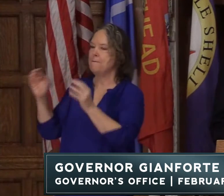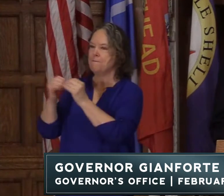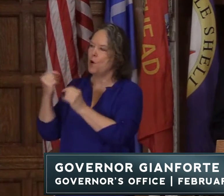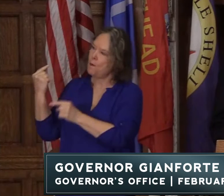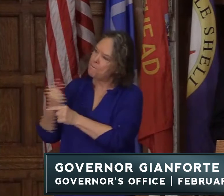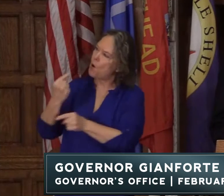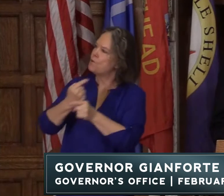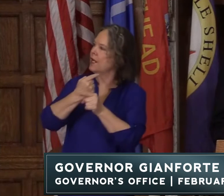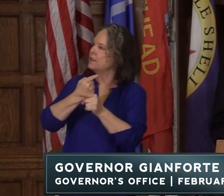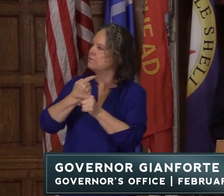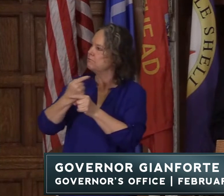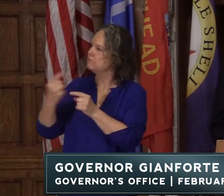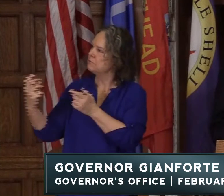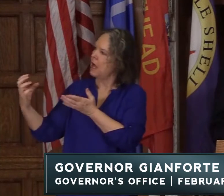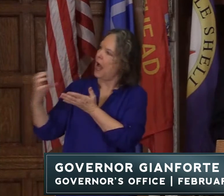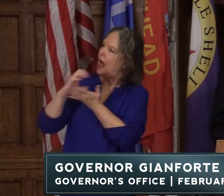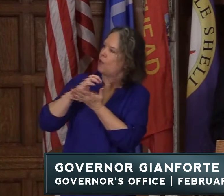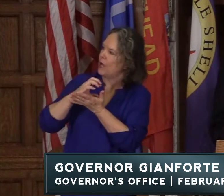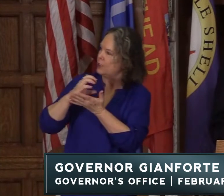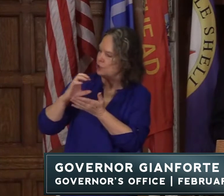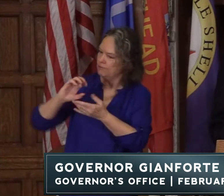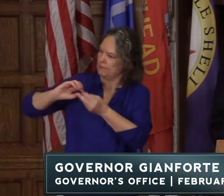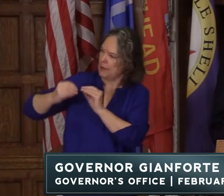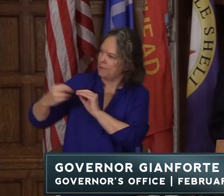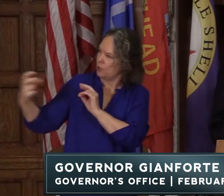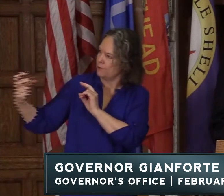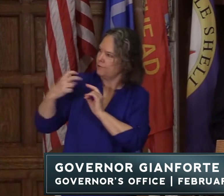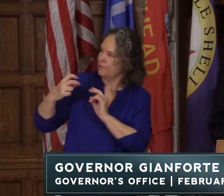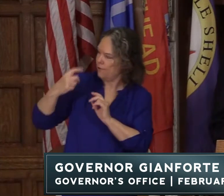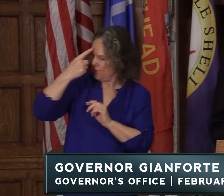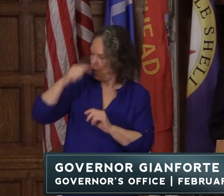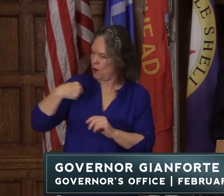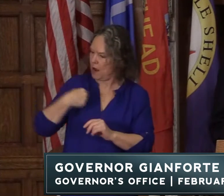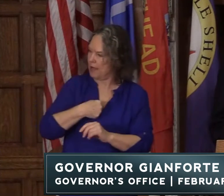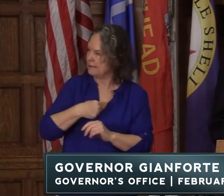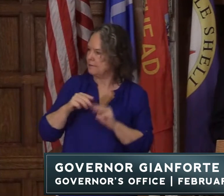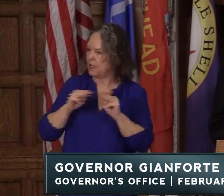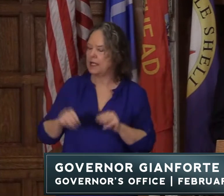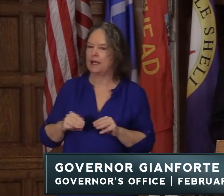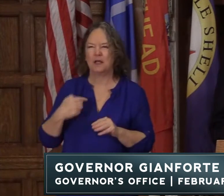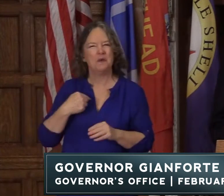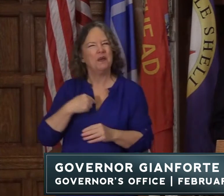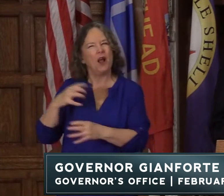appropriate allocation for Montana. We're getting less than